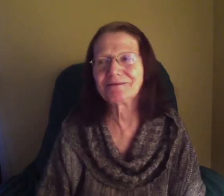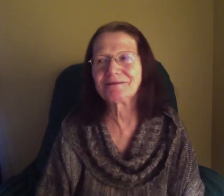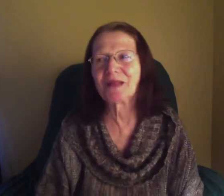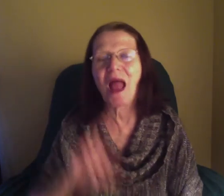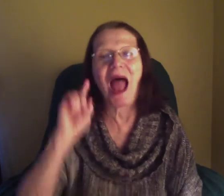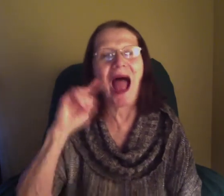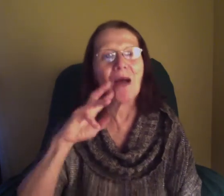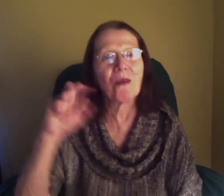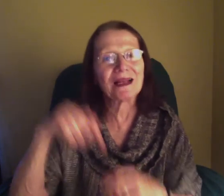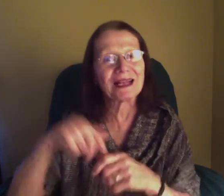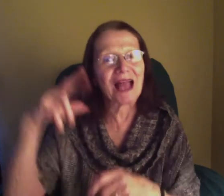I'm sorry,